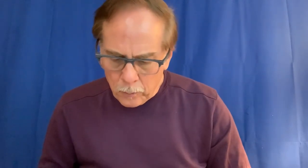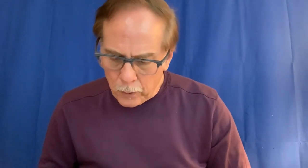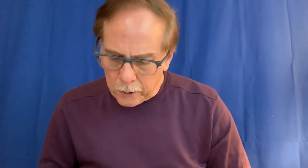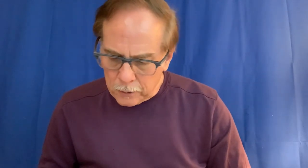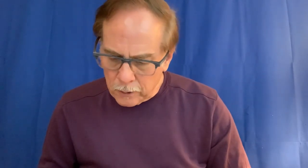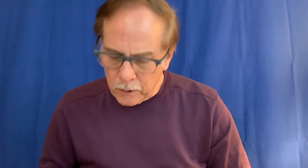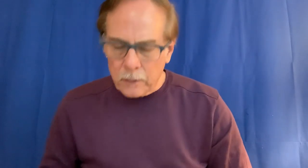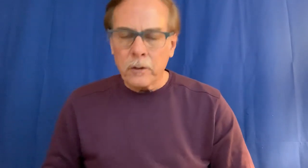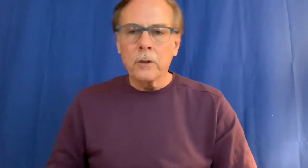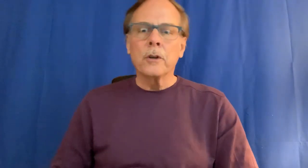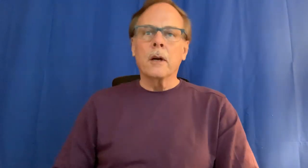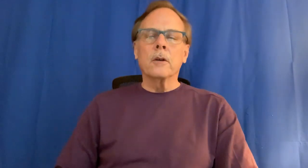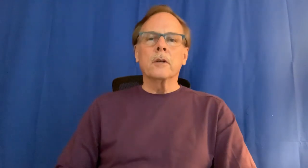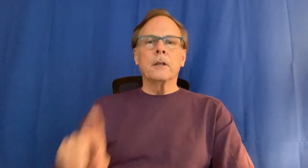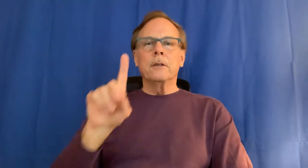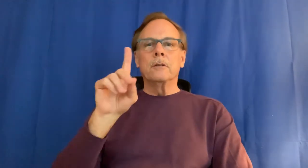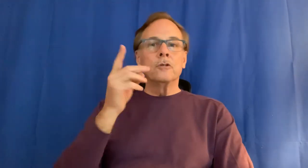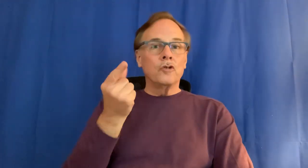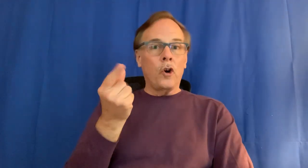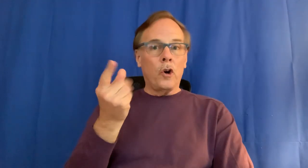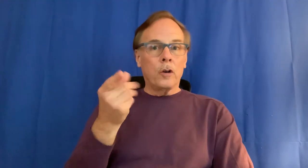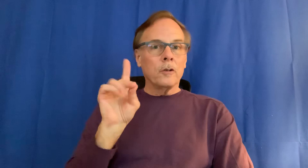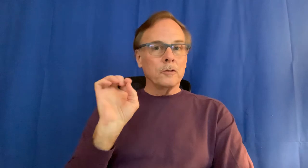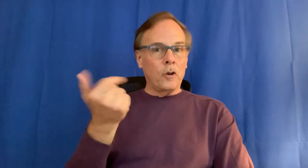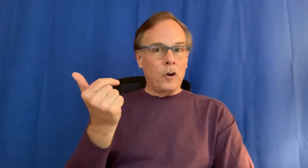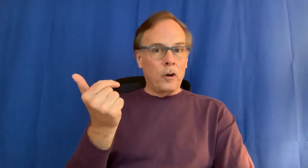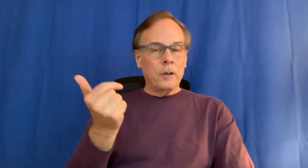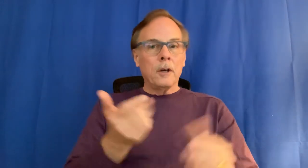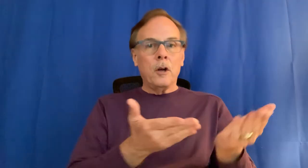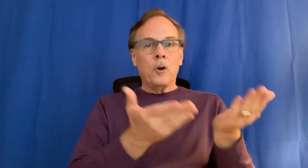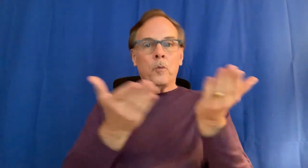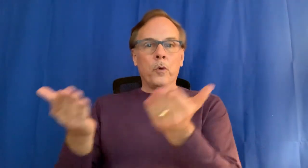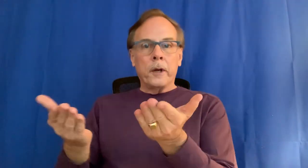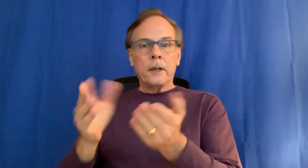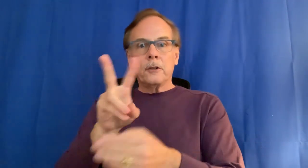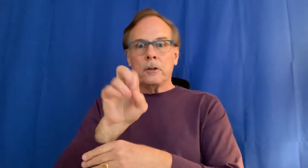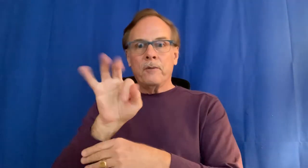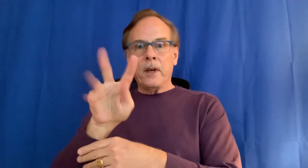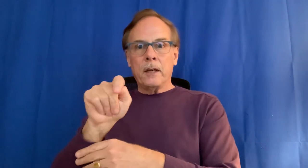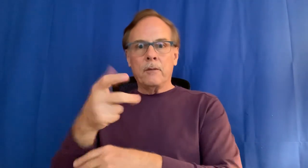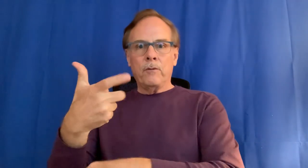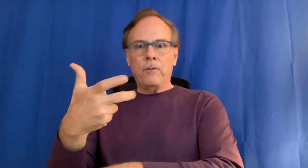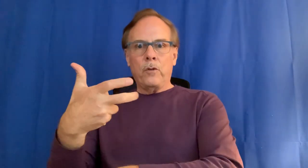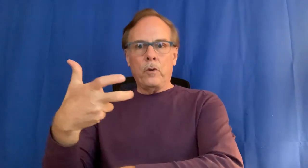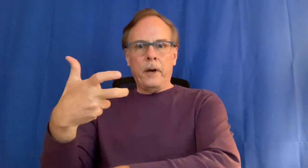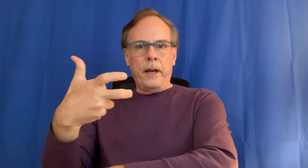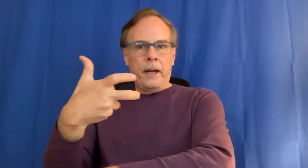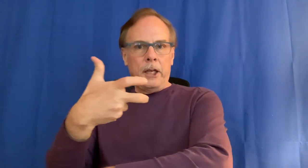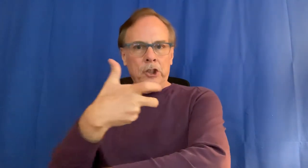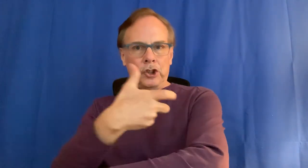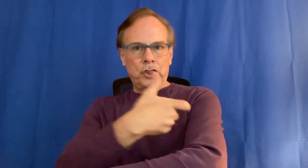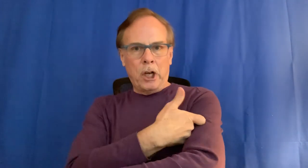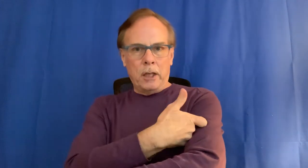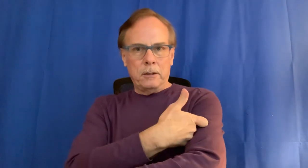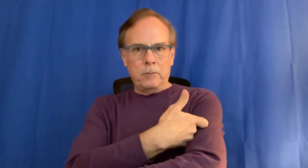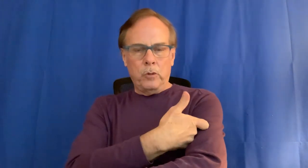bring to the vet for a shot. Okay, dog, bring to the vet for a shot. Poor